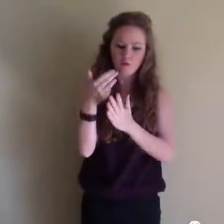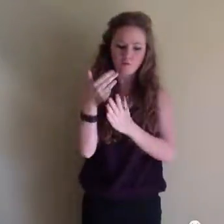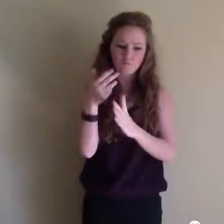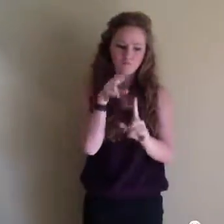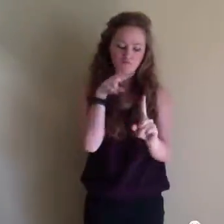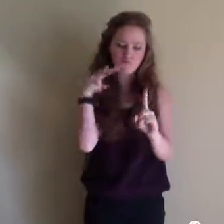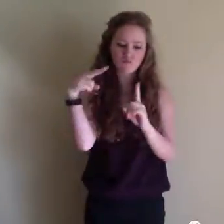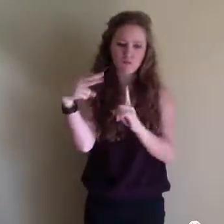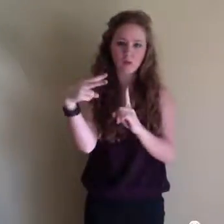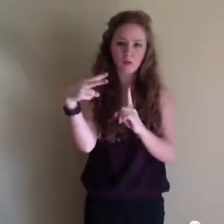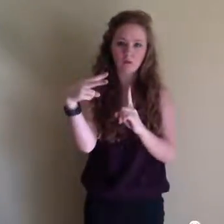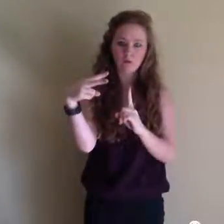Colonies